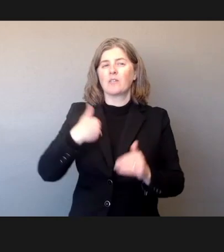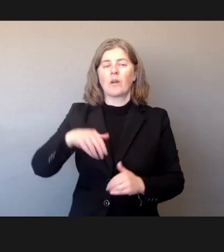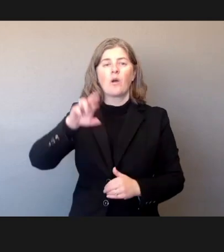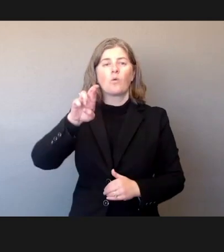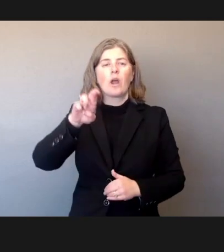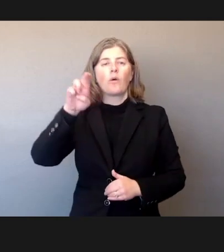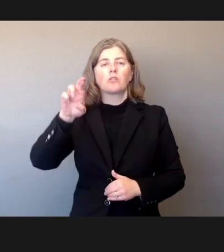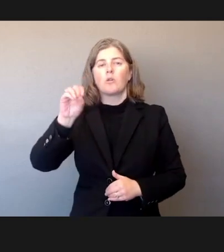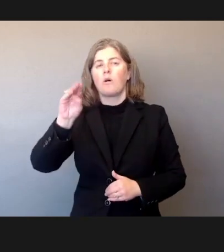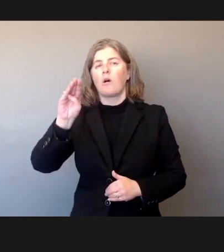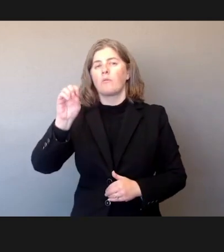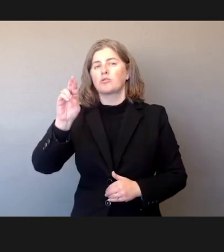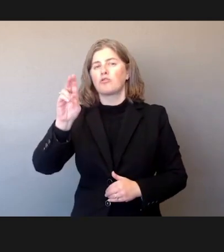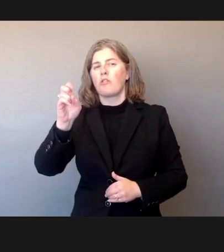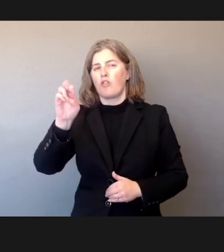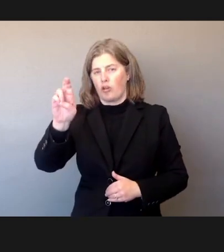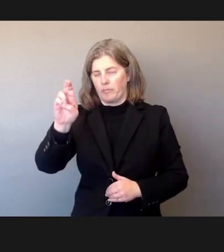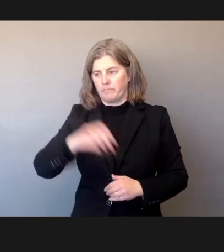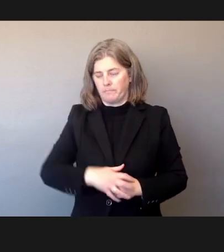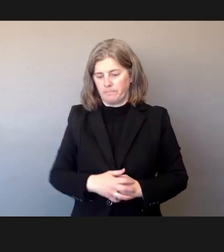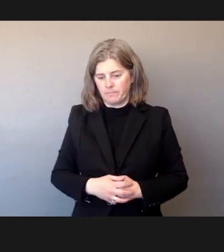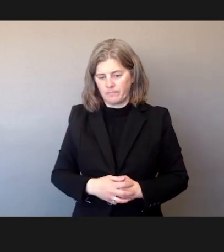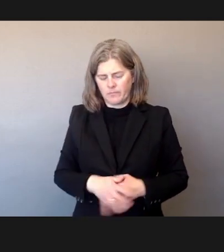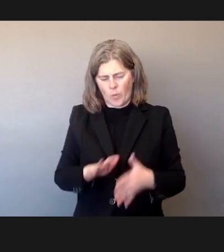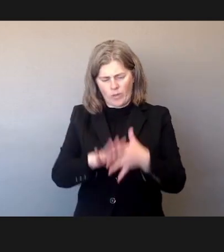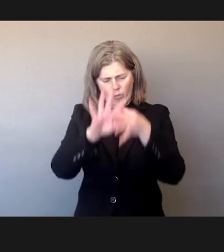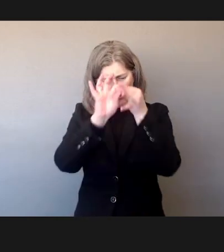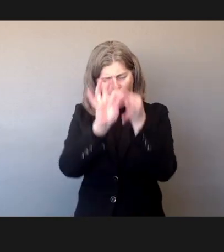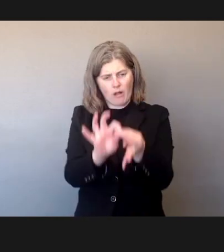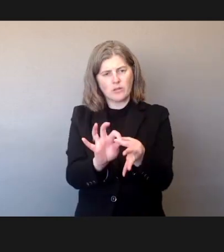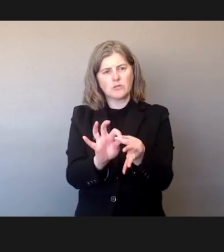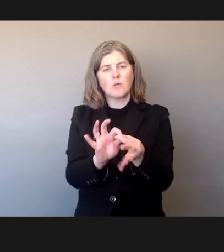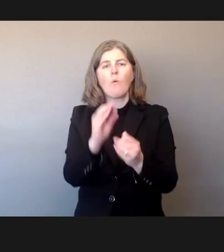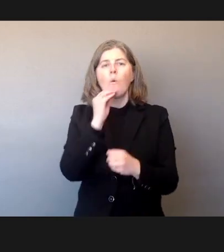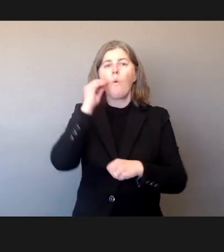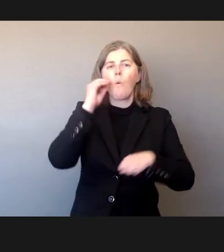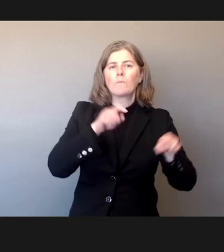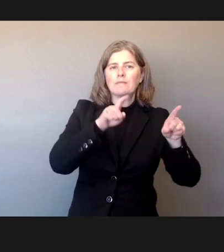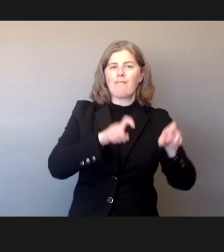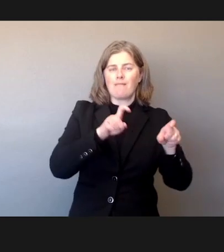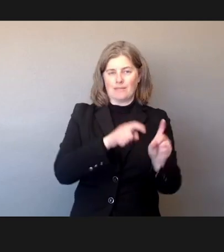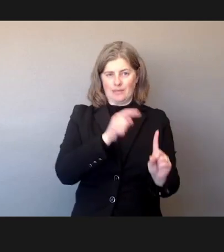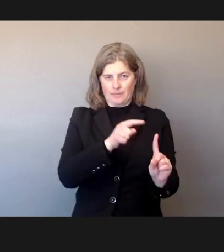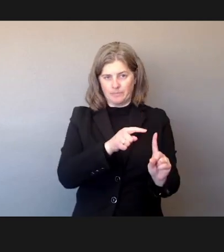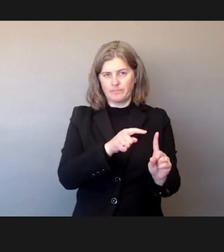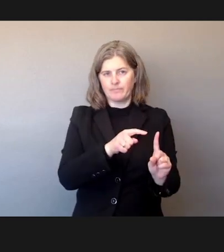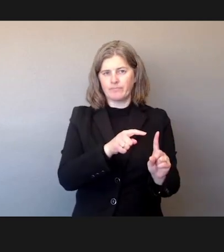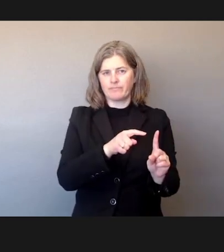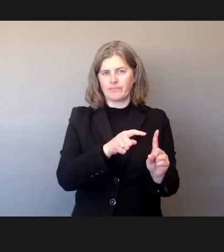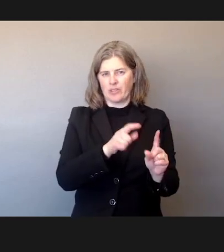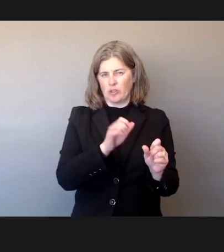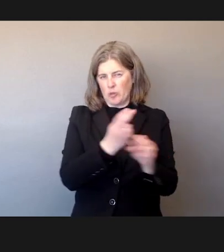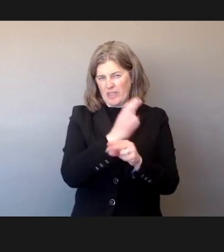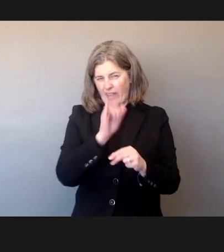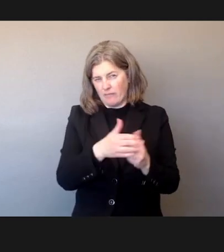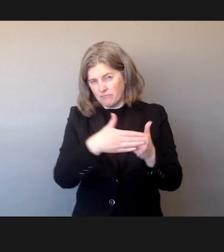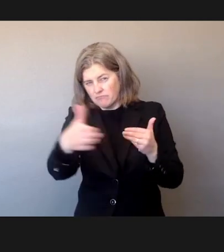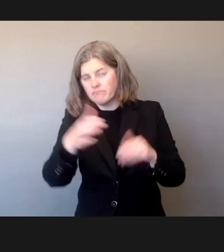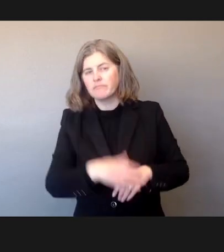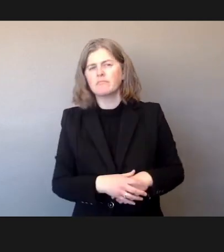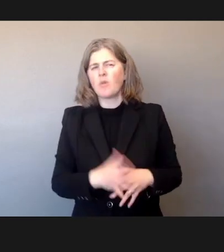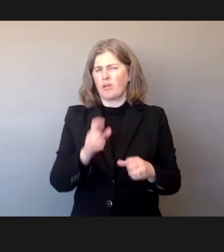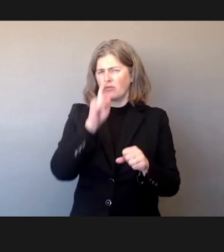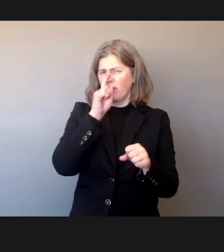Observer. With regard to home testing, entering that point, just wanted to